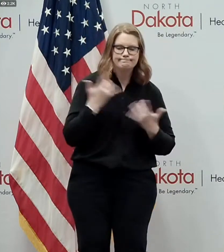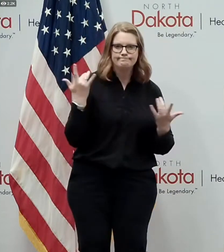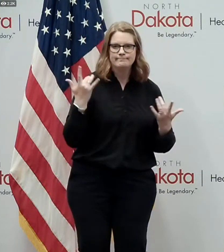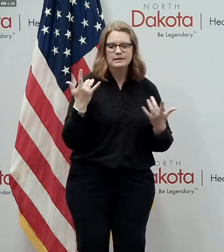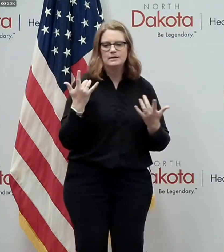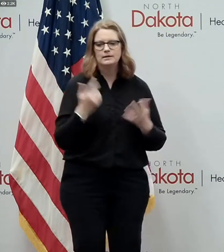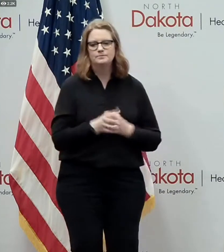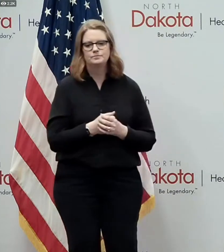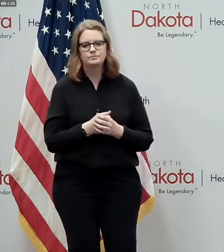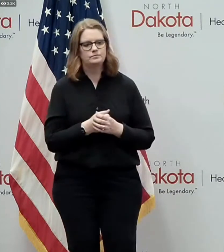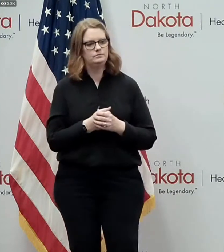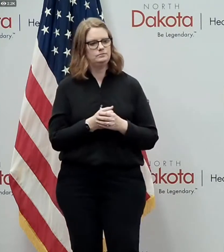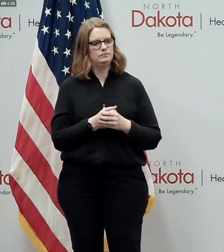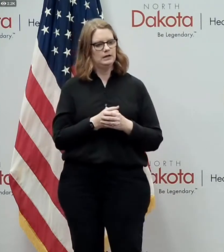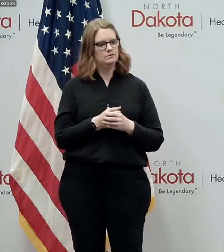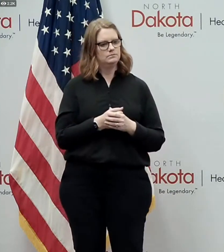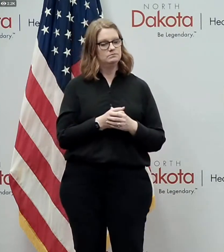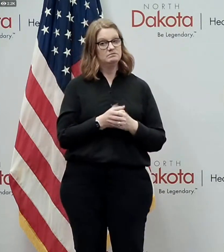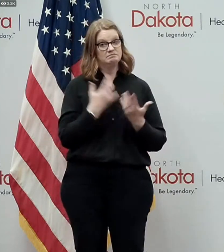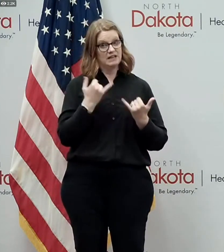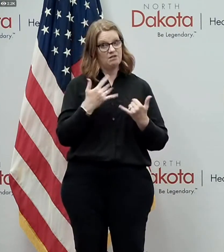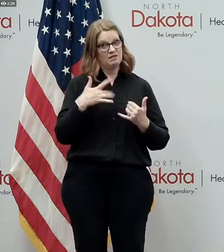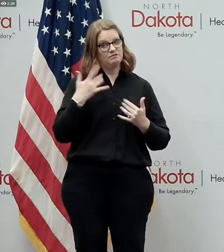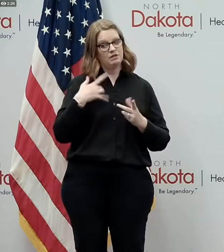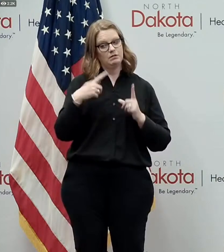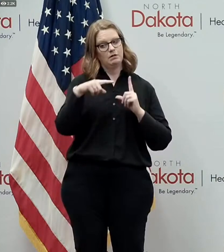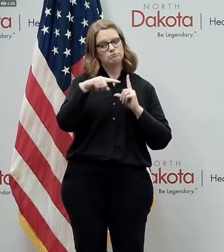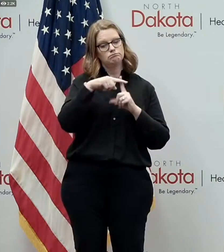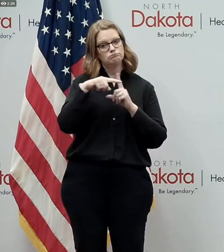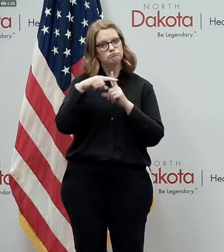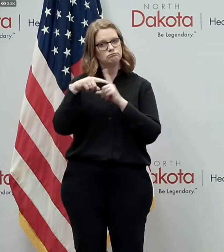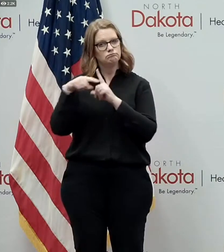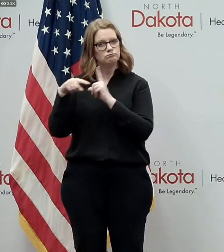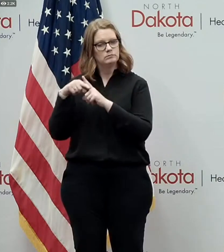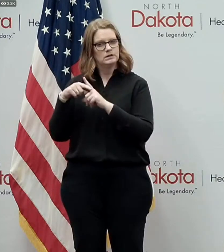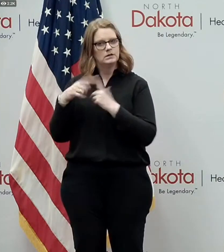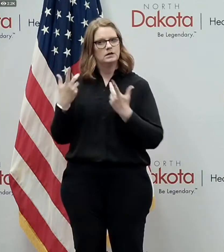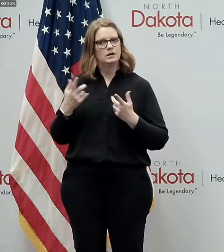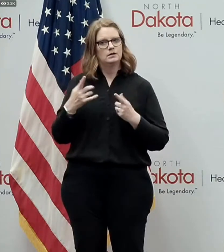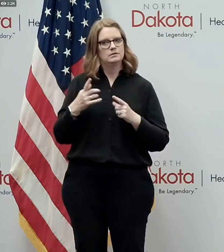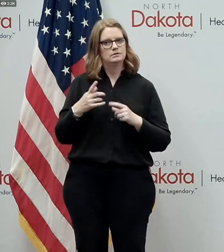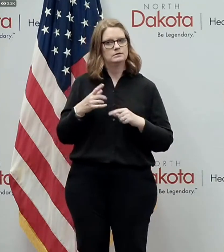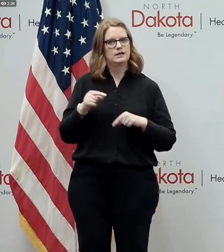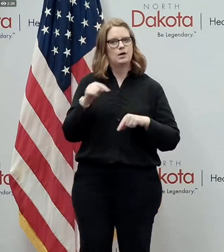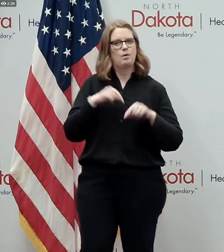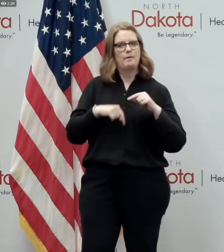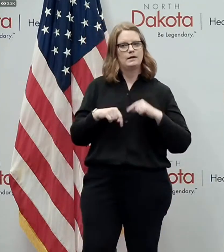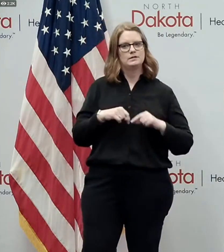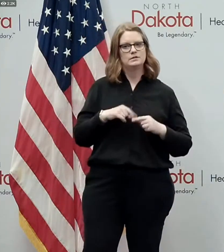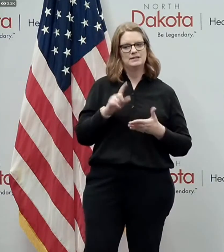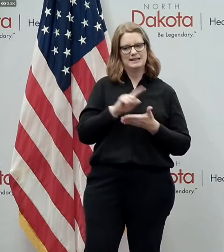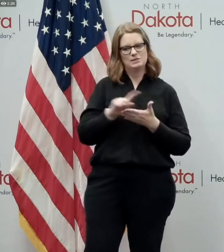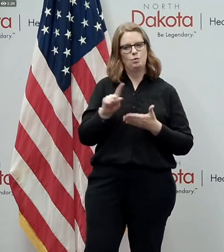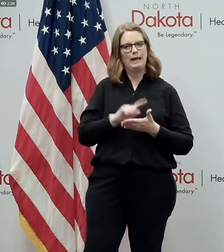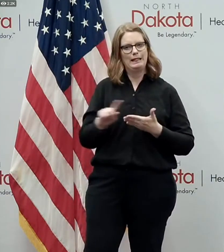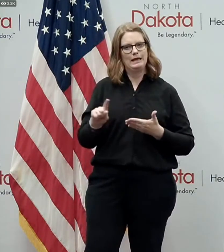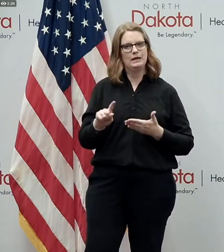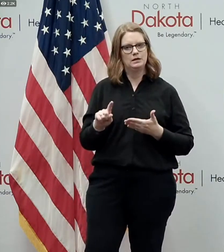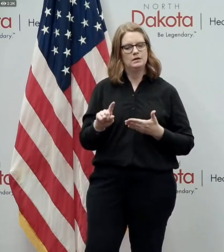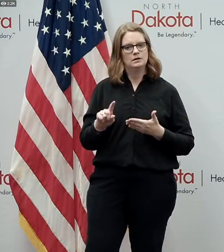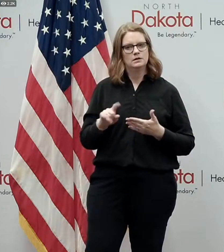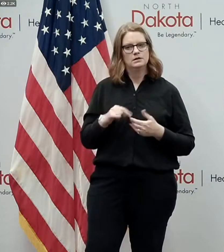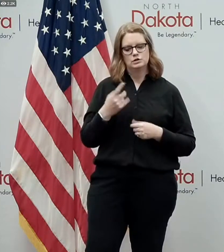briefings, with things moving in the right direction. We're going to step back to doing these weekly. So we'll be